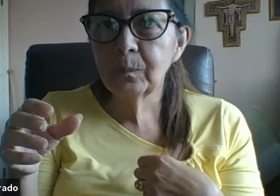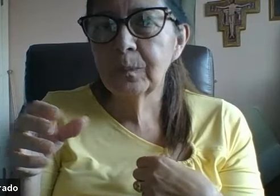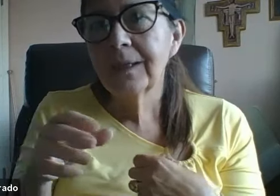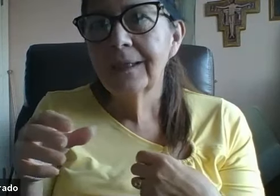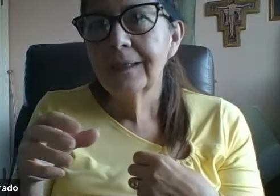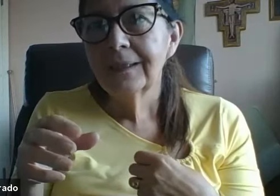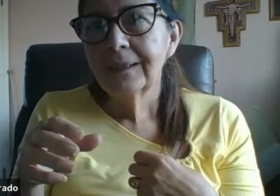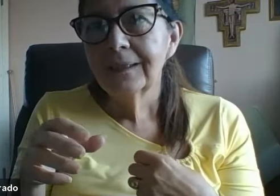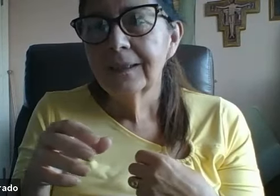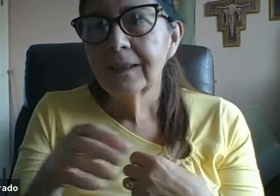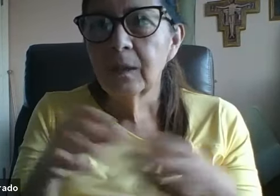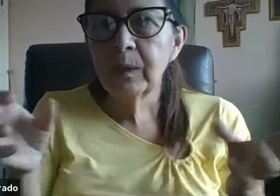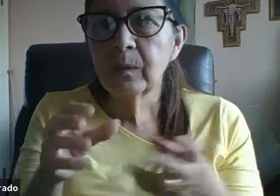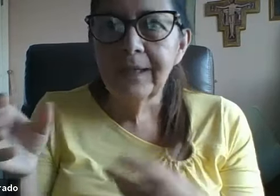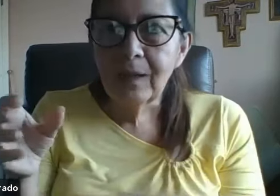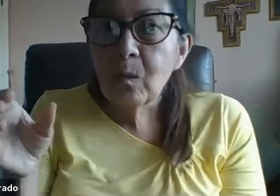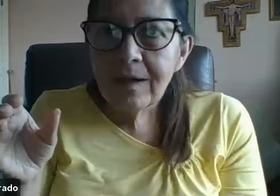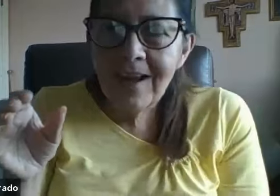have to spell it. Can we create one?